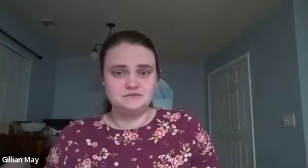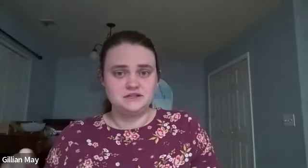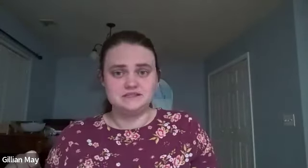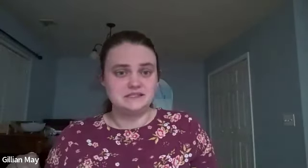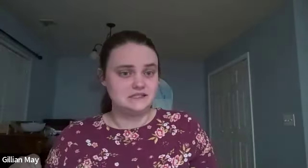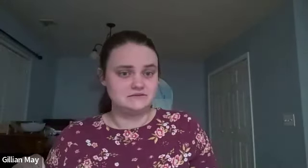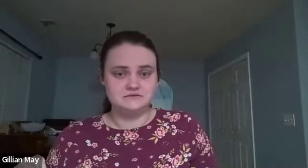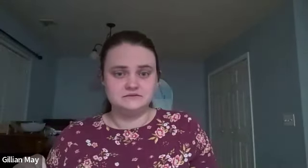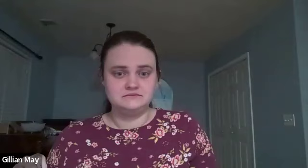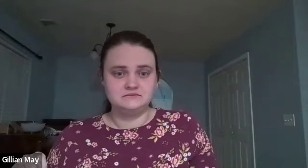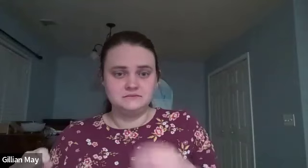I'm trying to see.